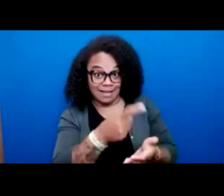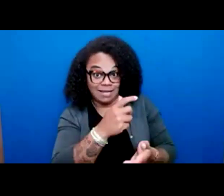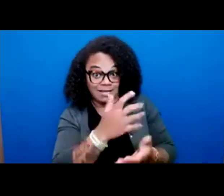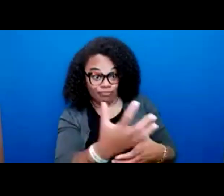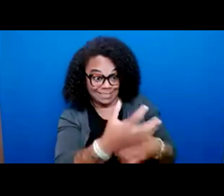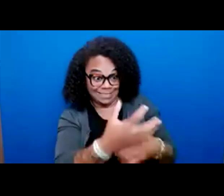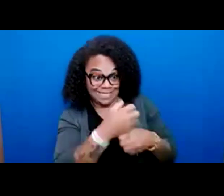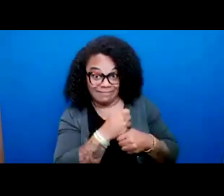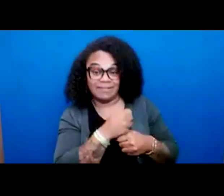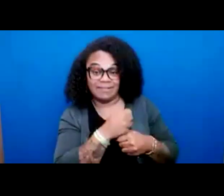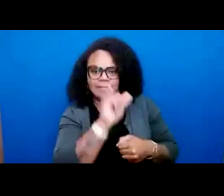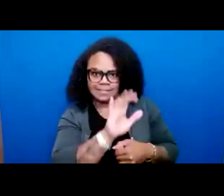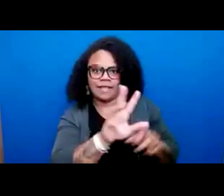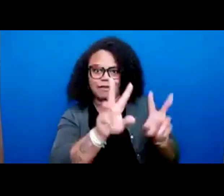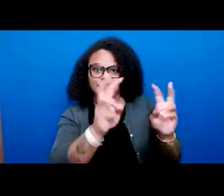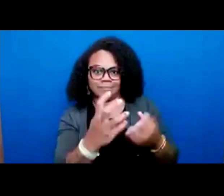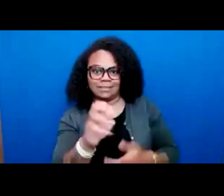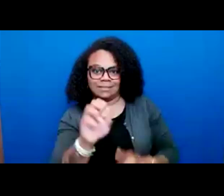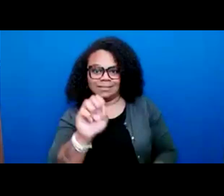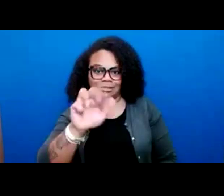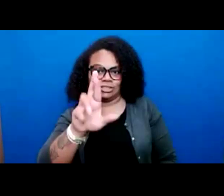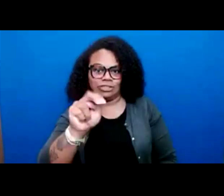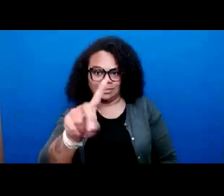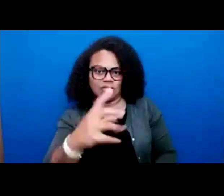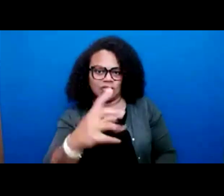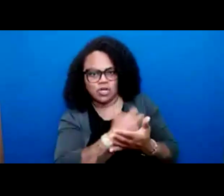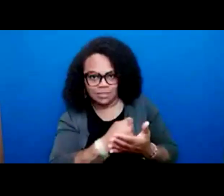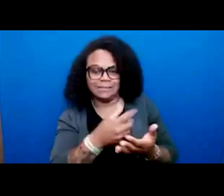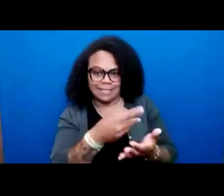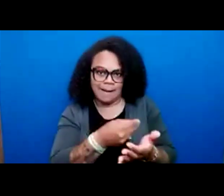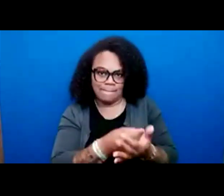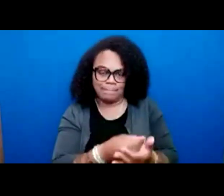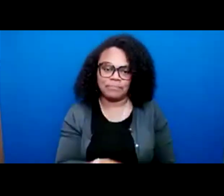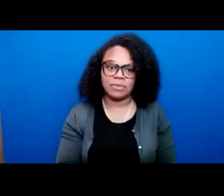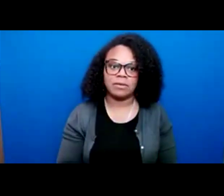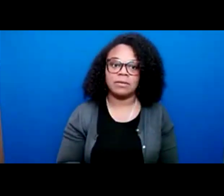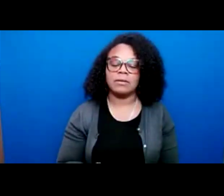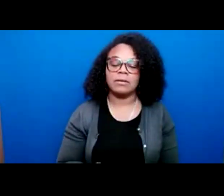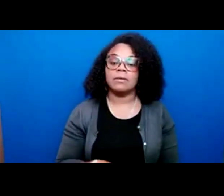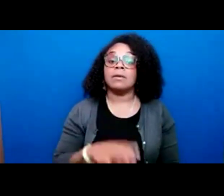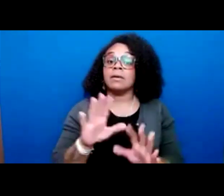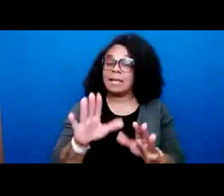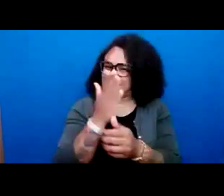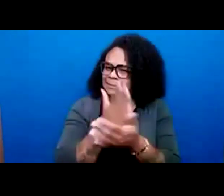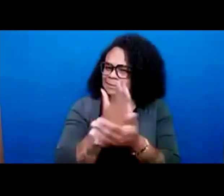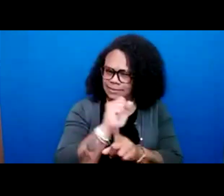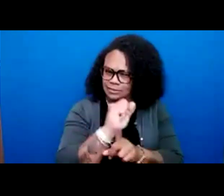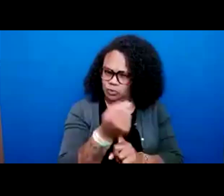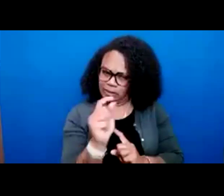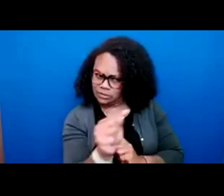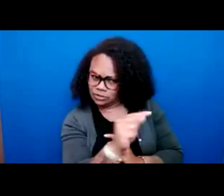the person's earned income. And in some cases, the profits from the